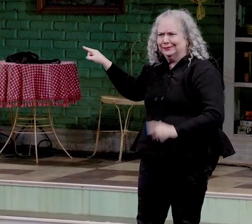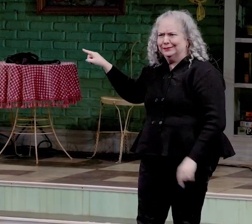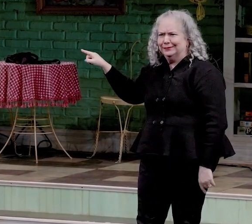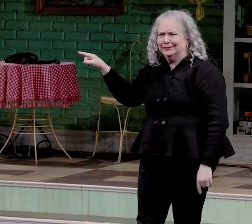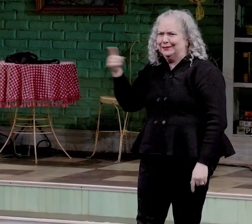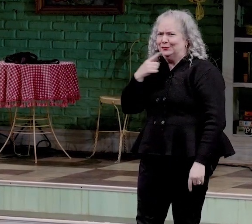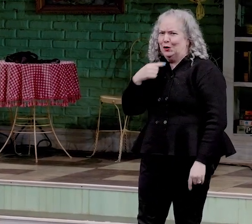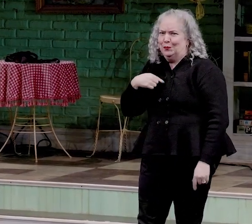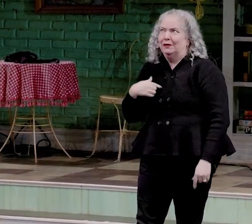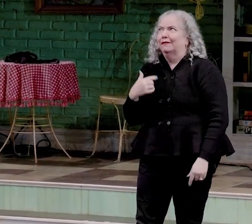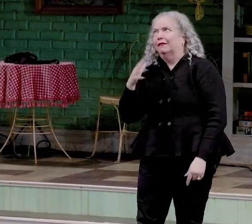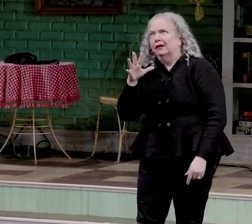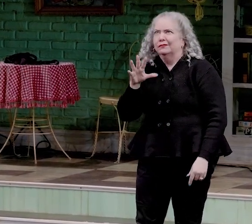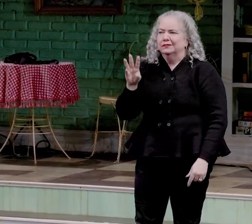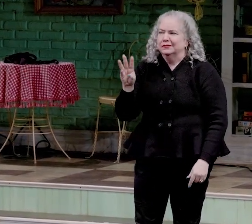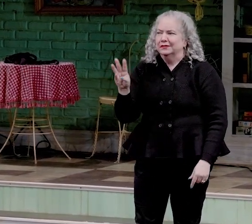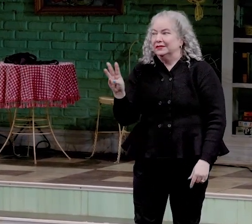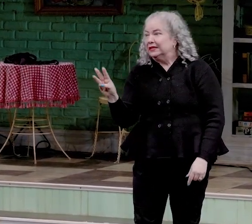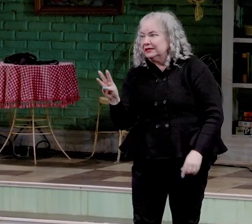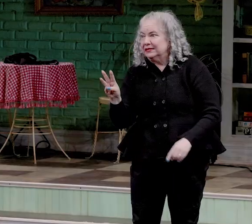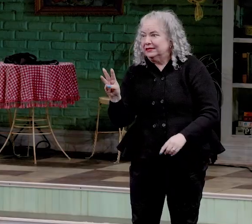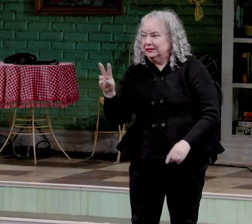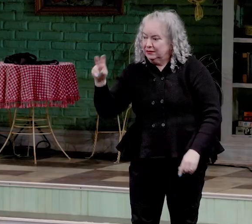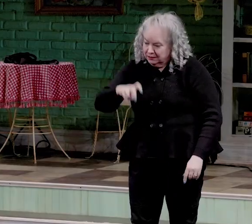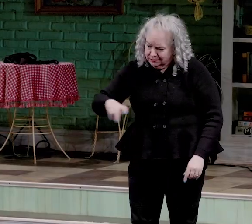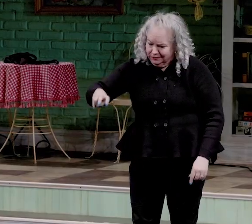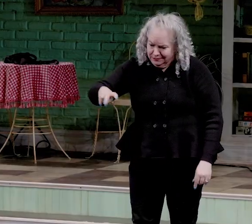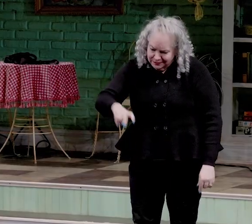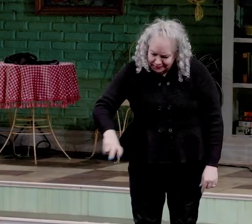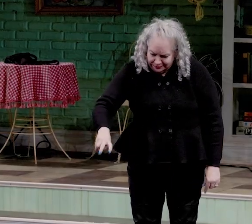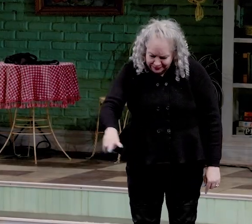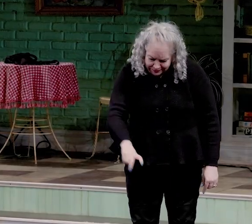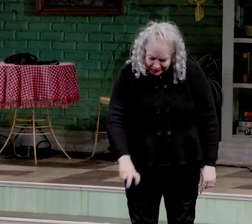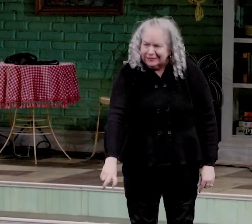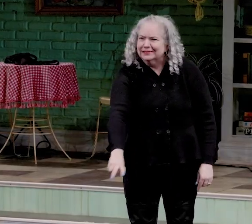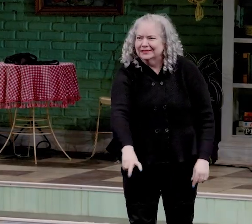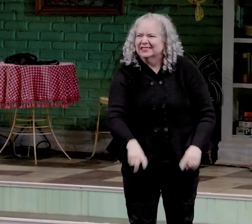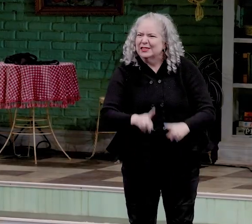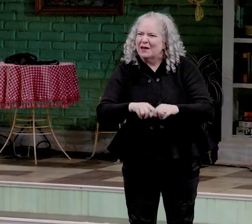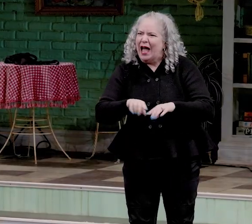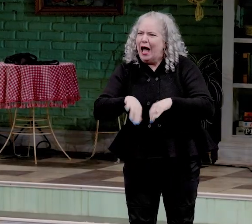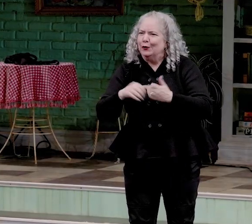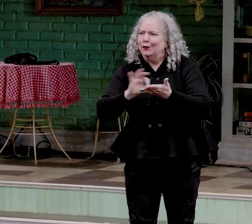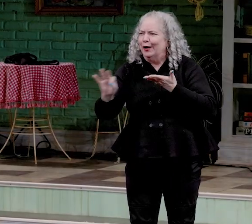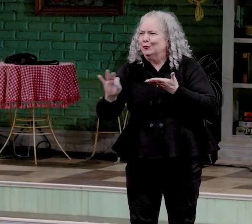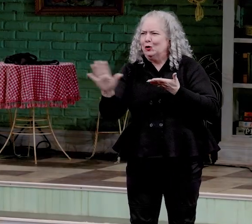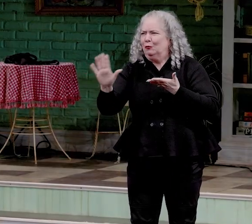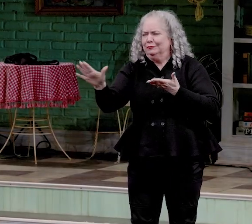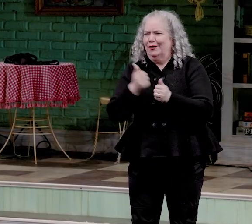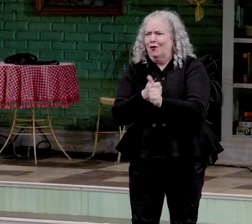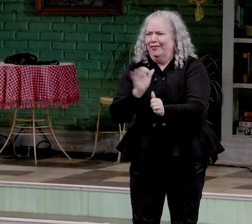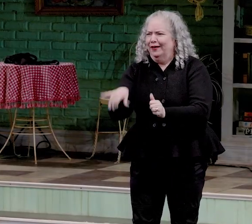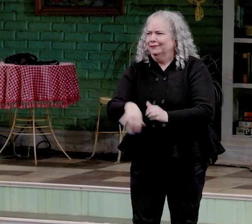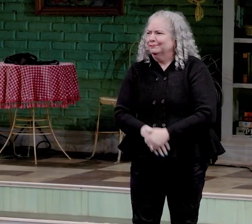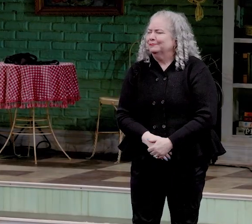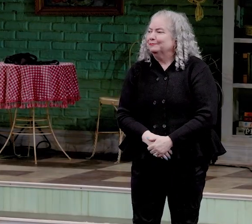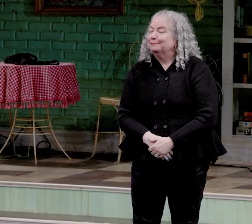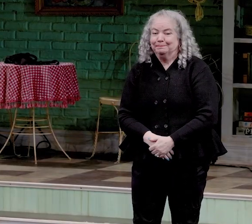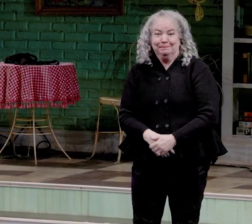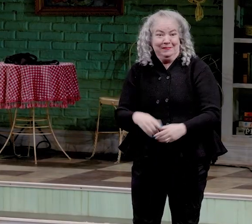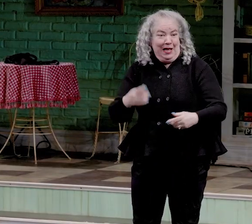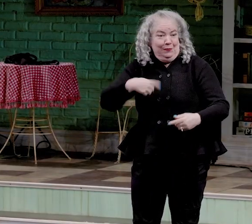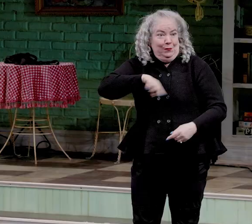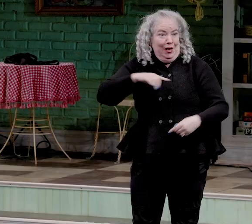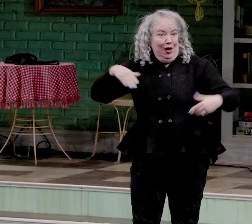I'm told there are 5 or 6 staircases, depending on how you count them, so maybe stay away from them. And we